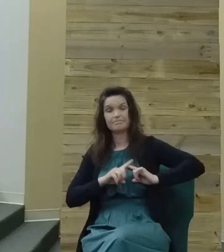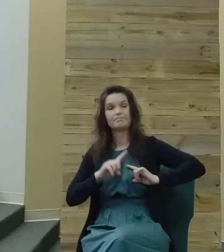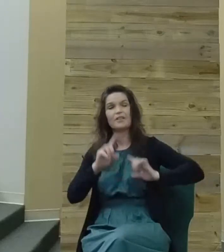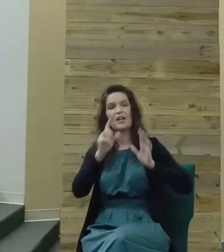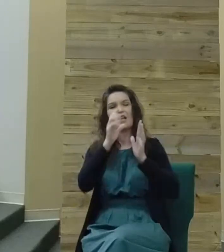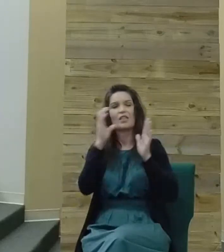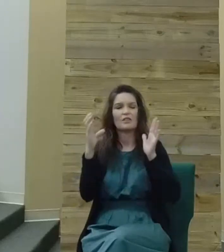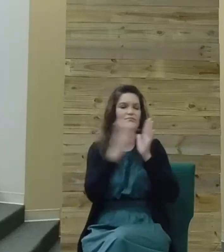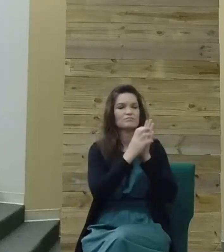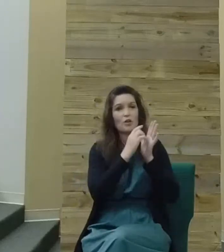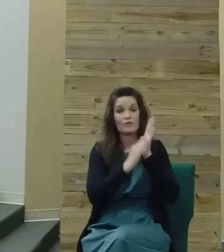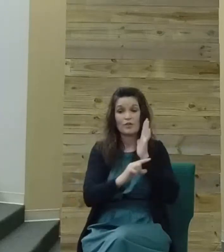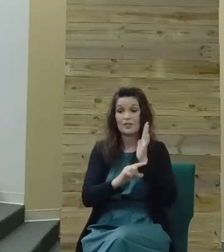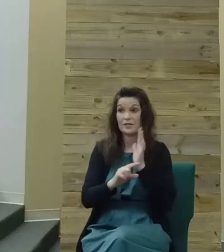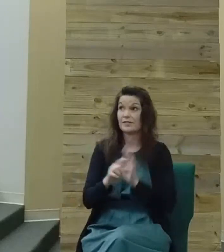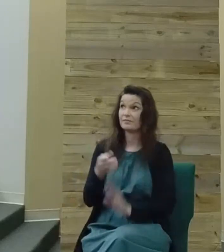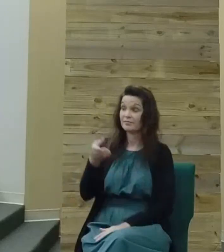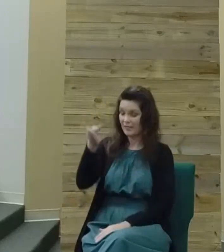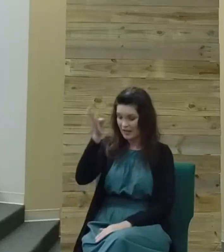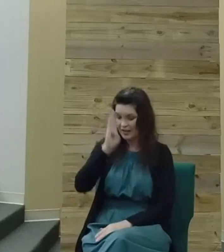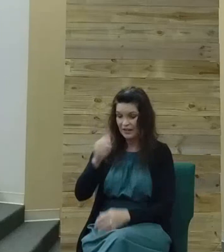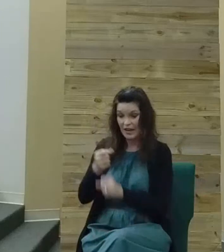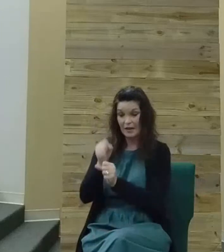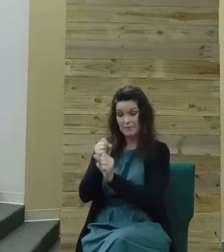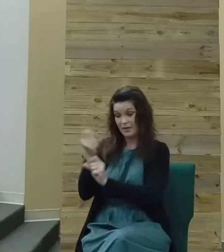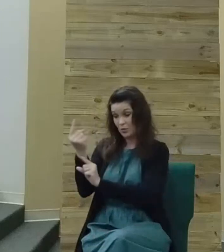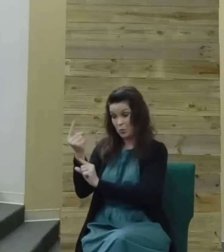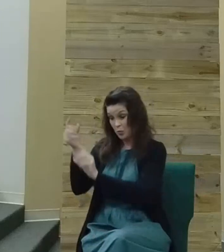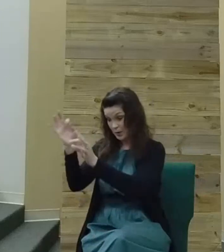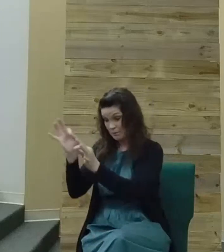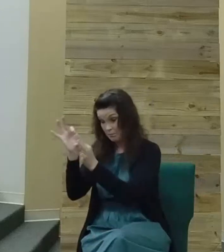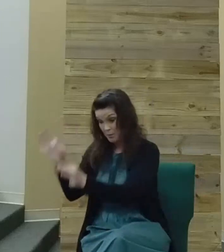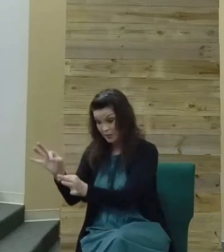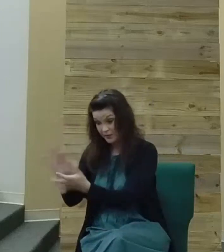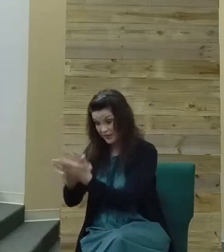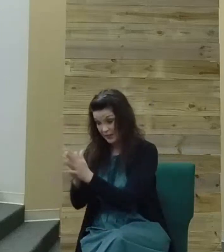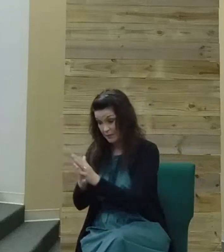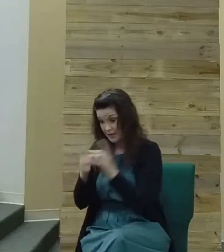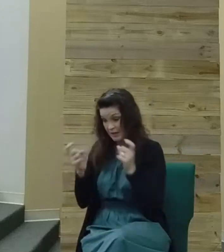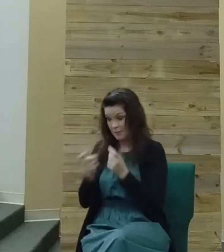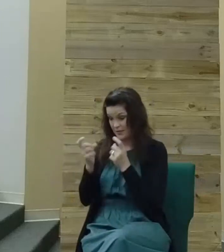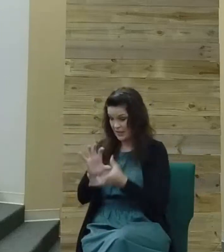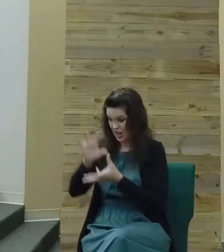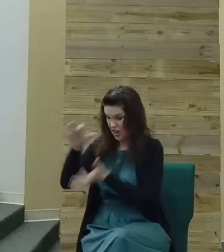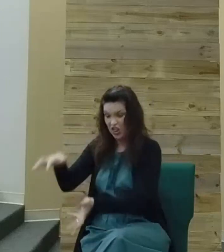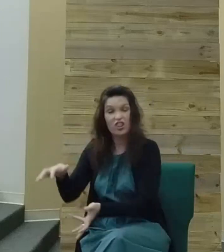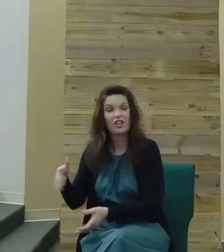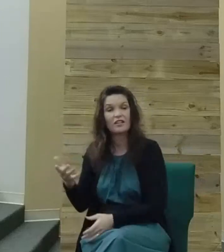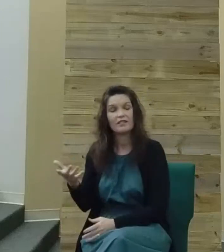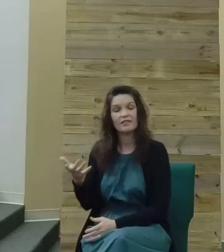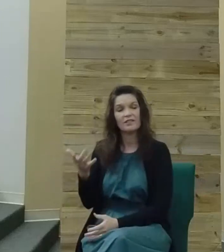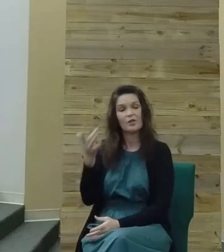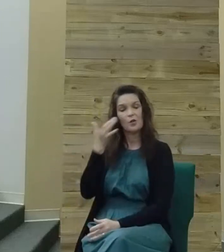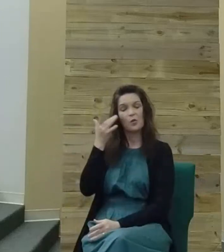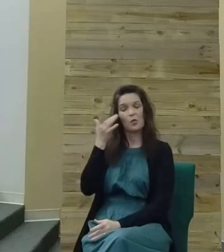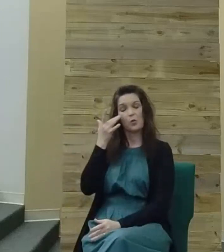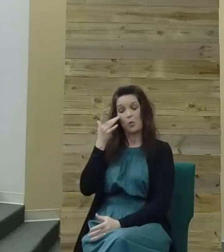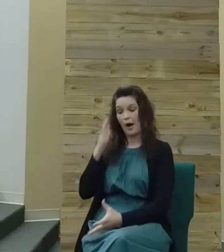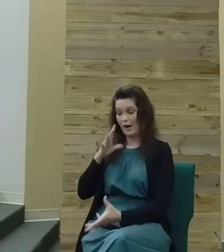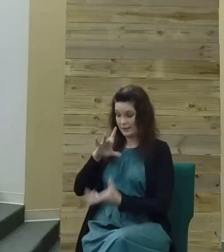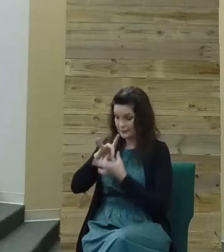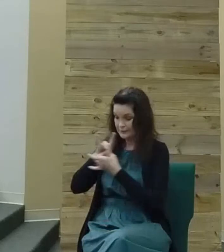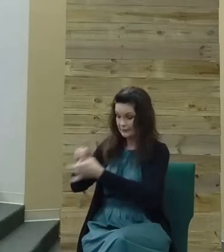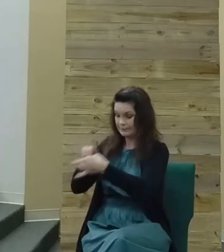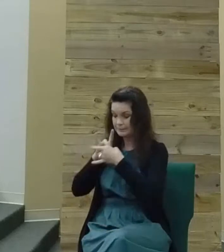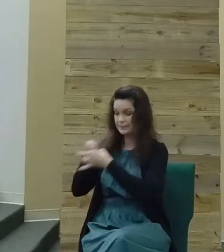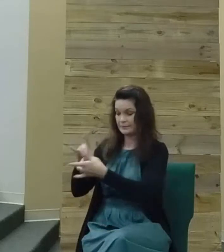So listen to the whole verse. God made the one who did not know sin to be sin for us. And he did that so that